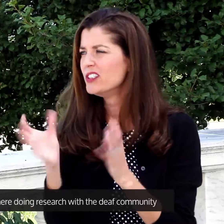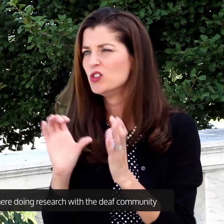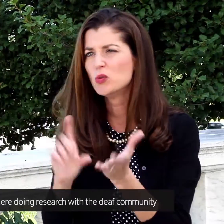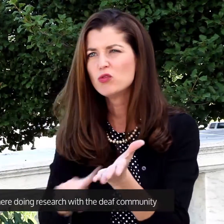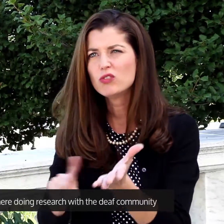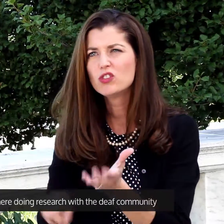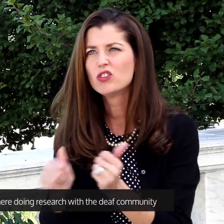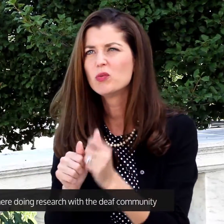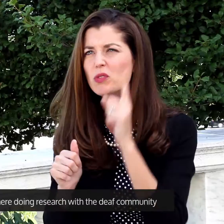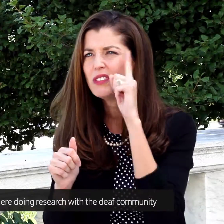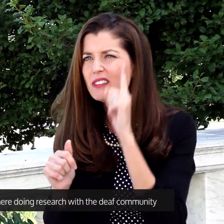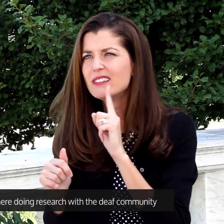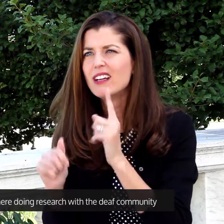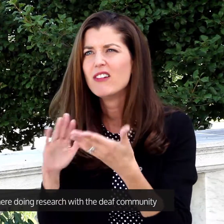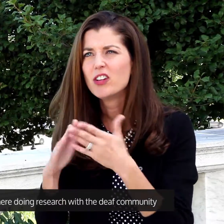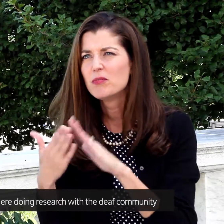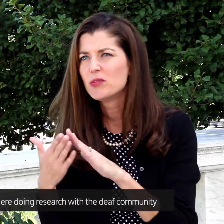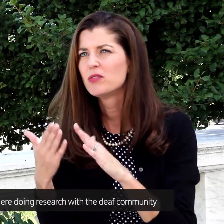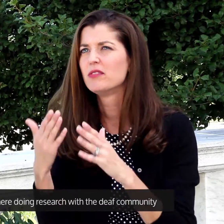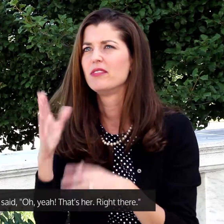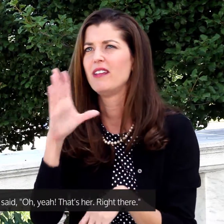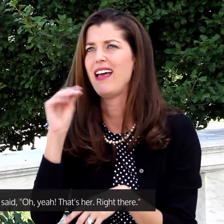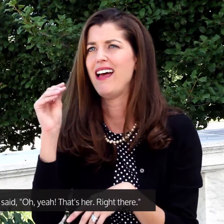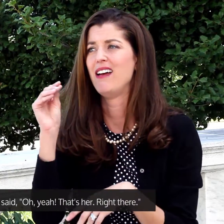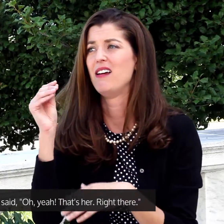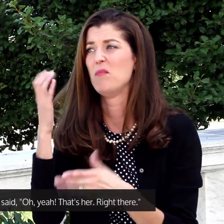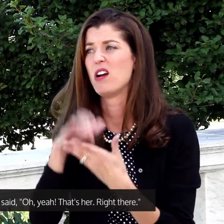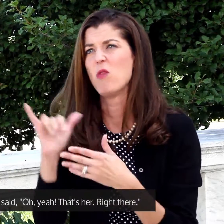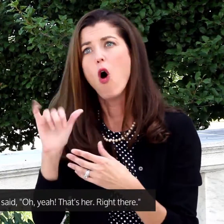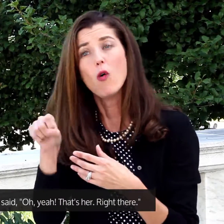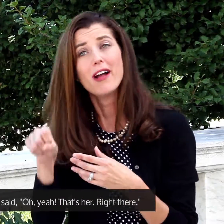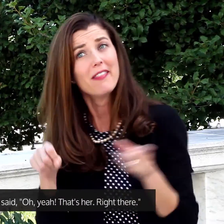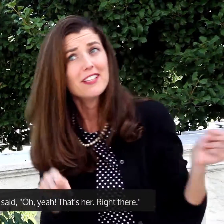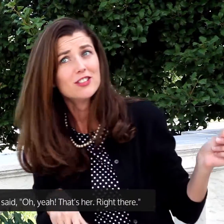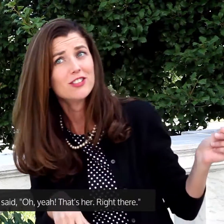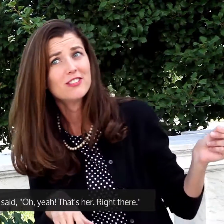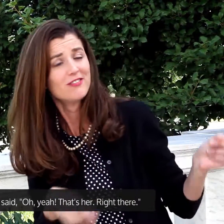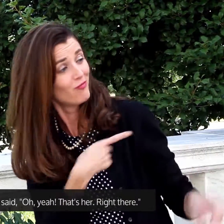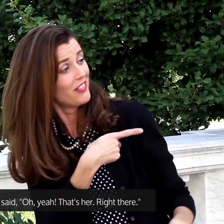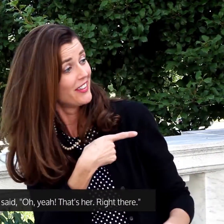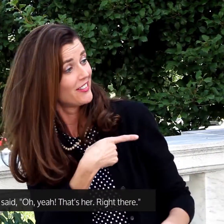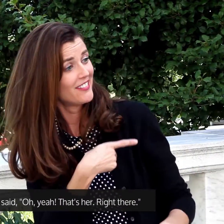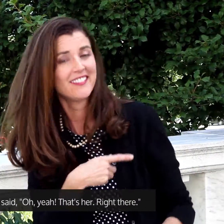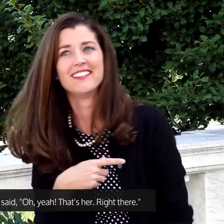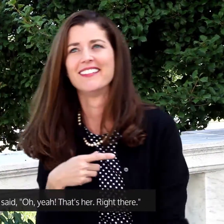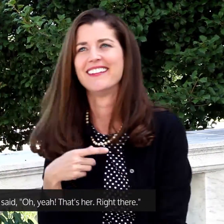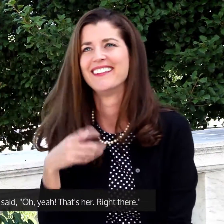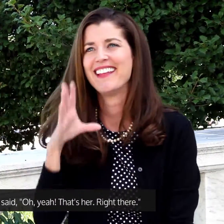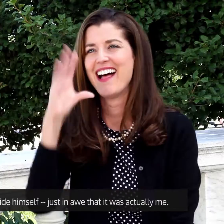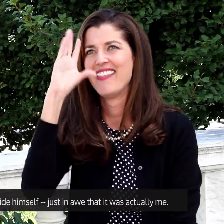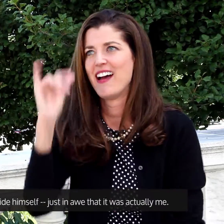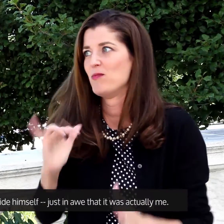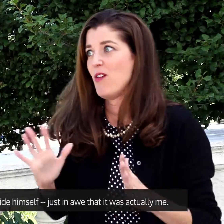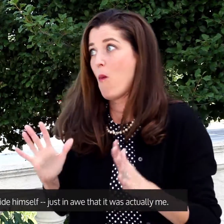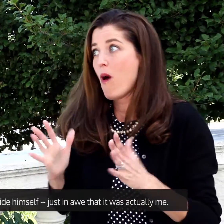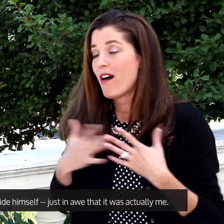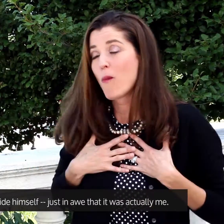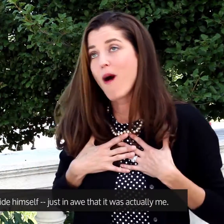research with the deaf community. And my husband said, Oh yeah, that's her, right there. And the guy was just beside